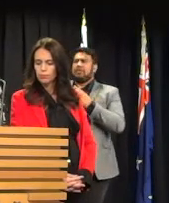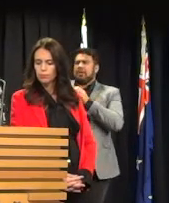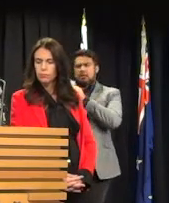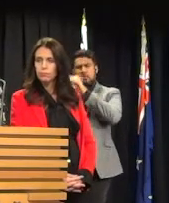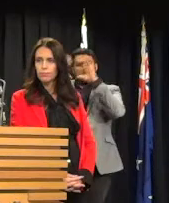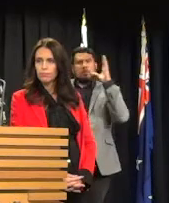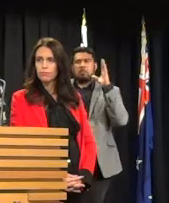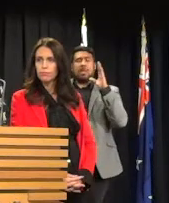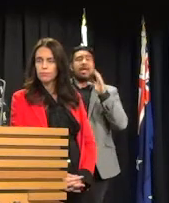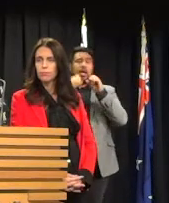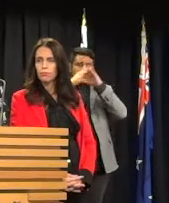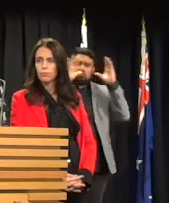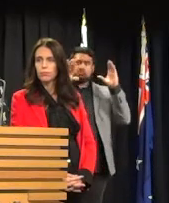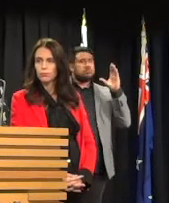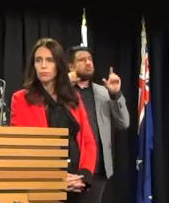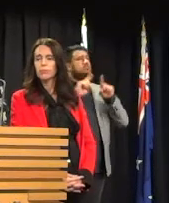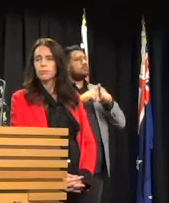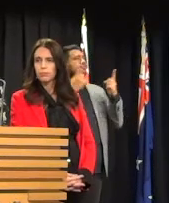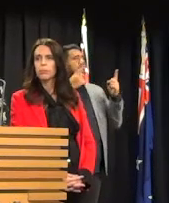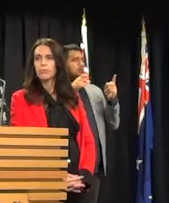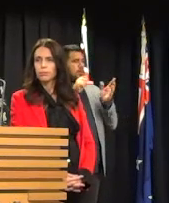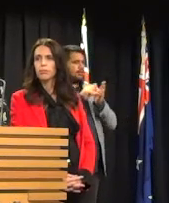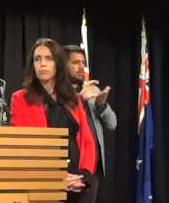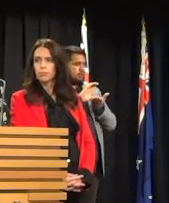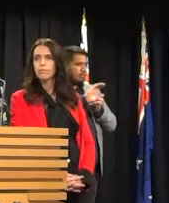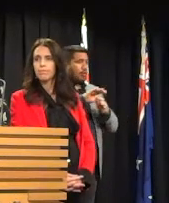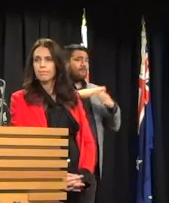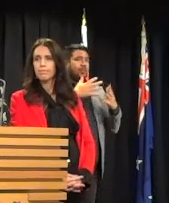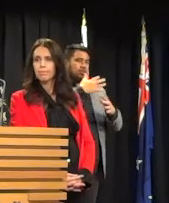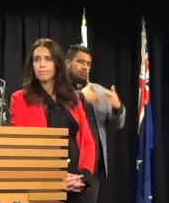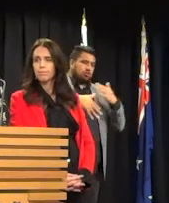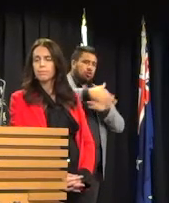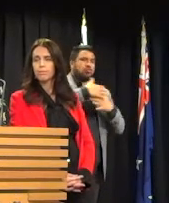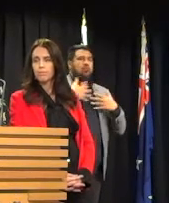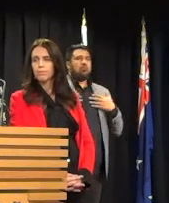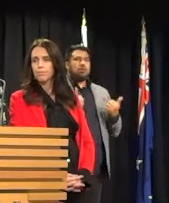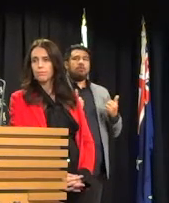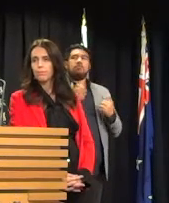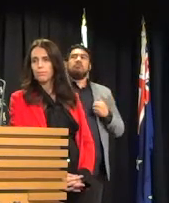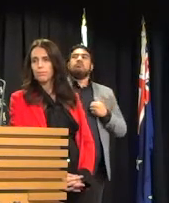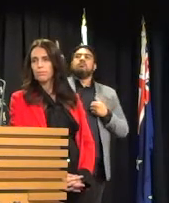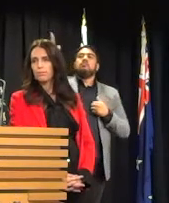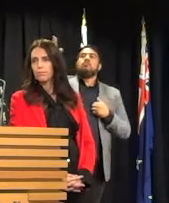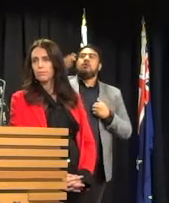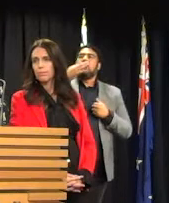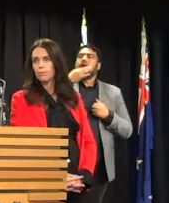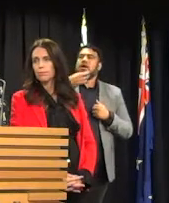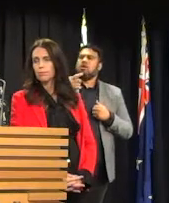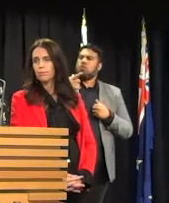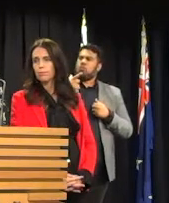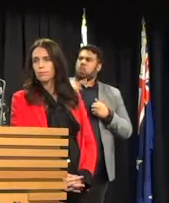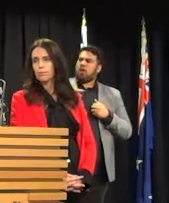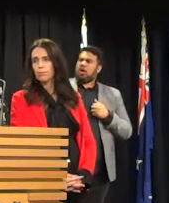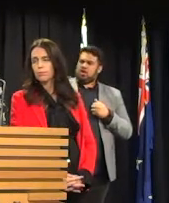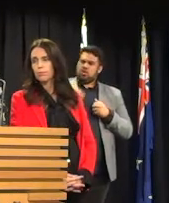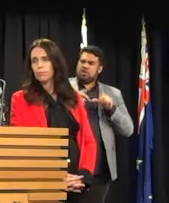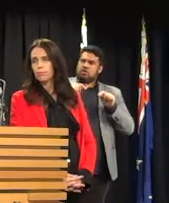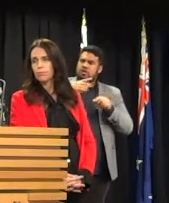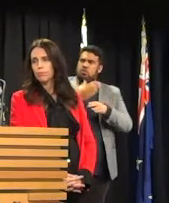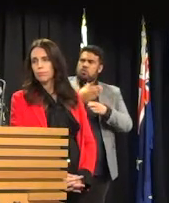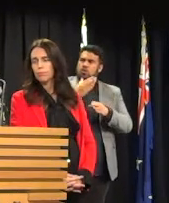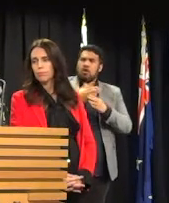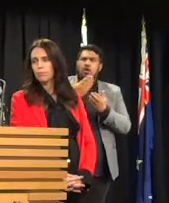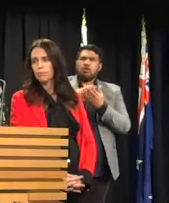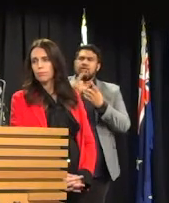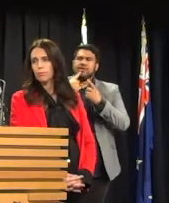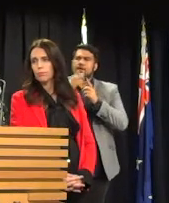our focus being on investing for social well-being. Why do you need to do this on the data privacy when Diana